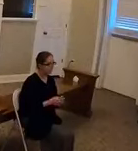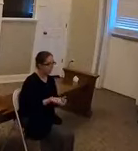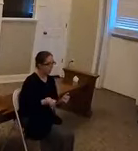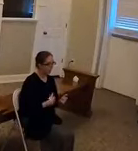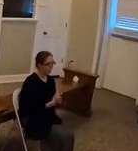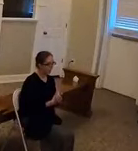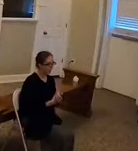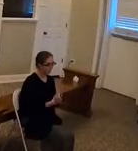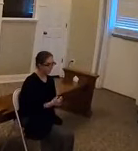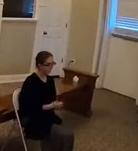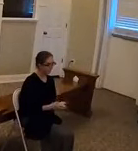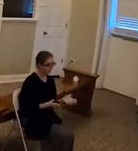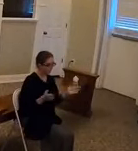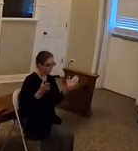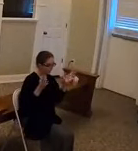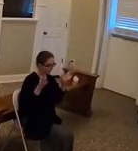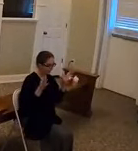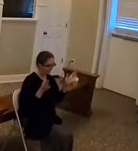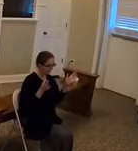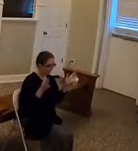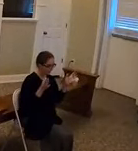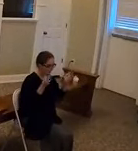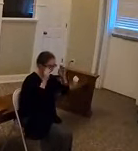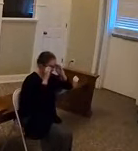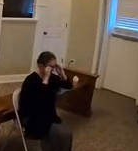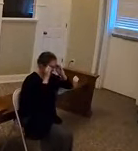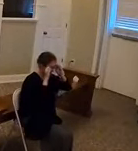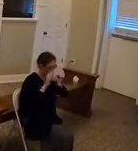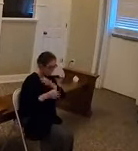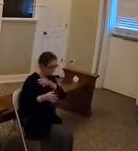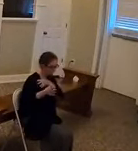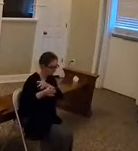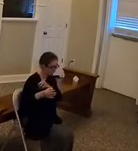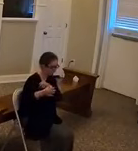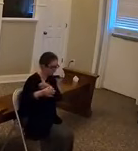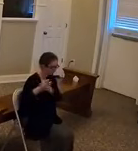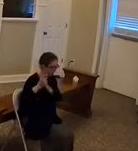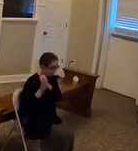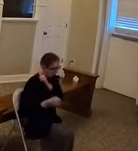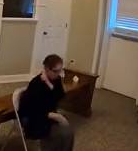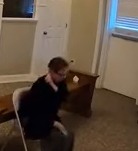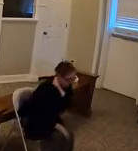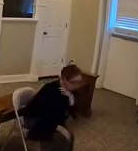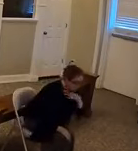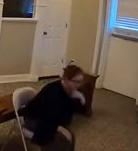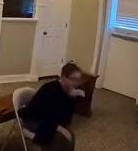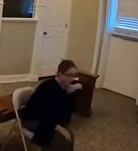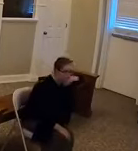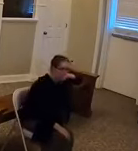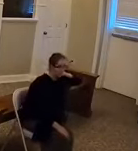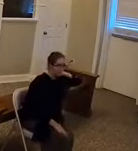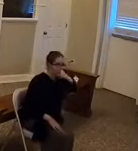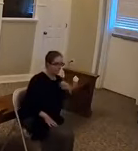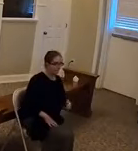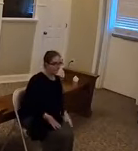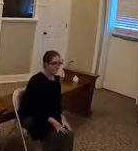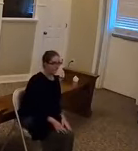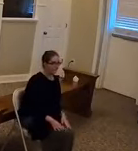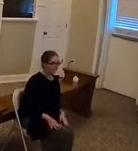Hallelujah, God, we love you, we love you. Hallelujah, Jesus, hallelujah,